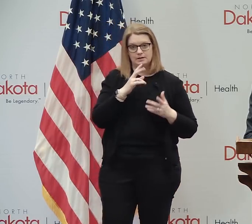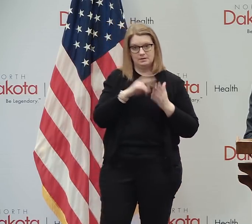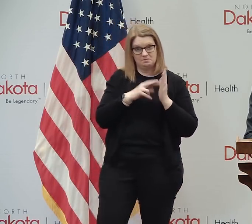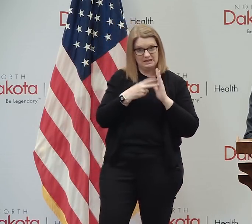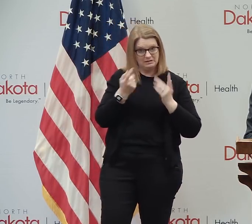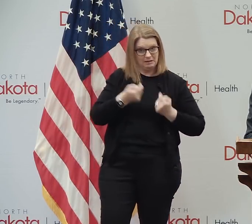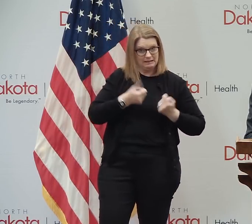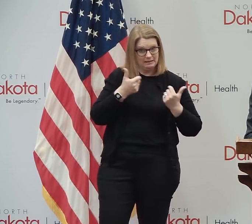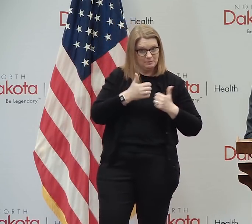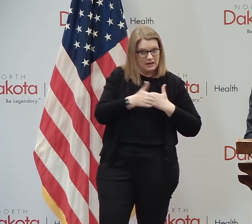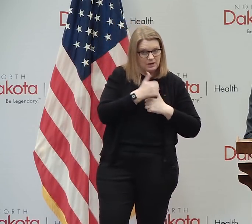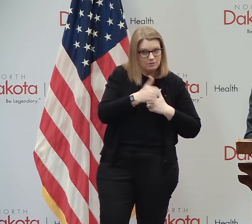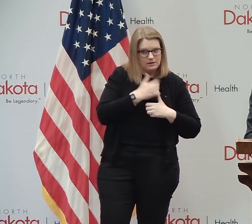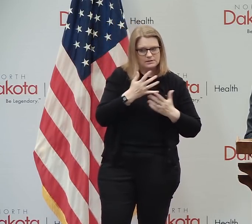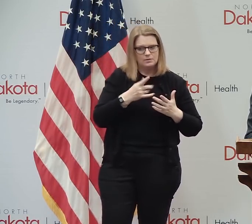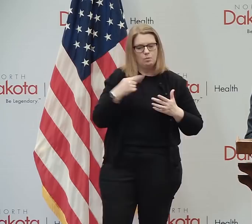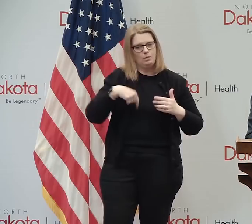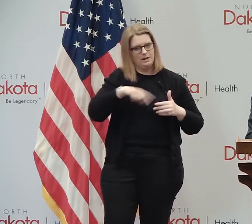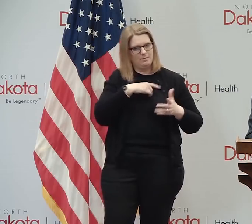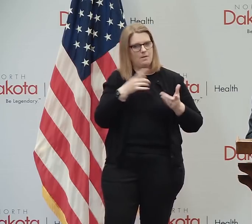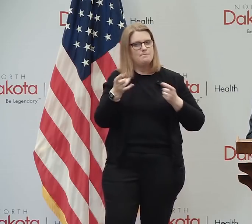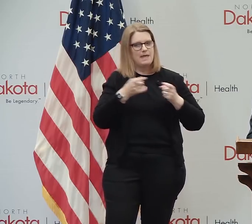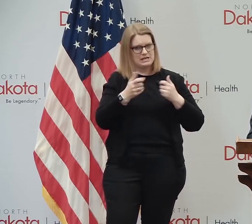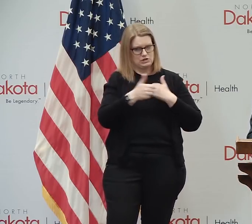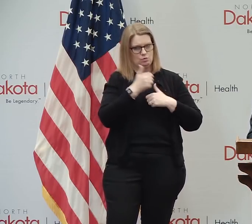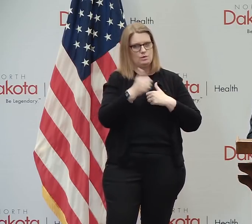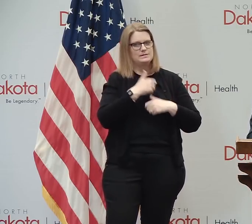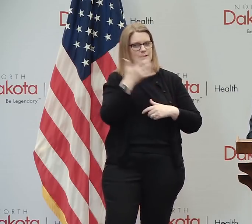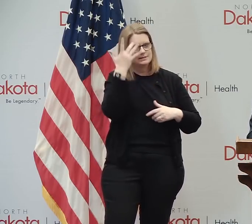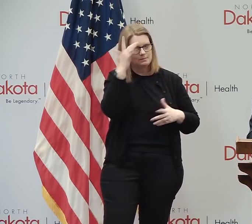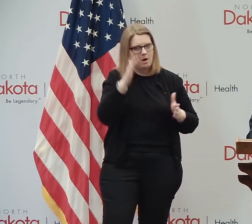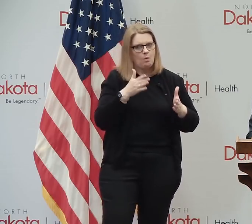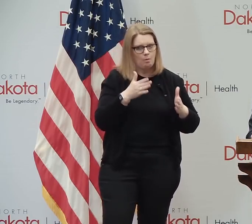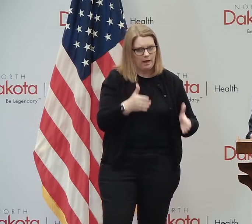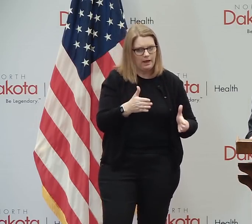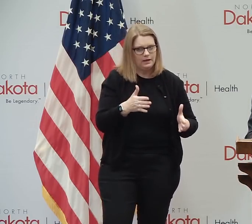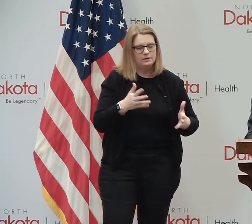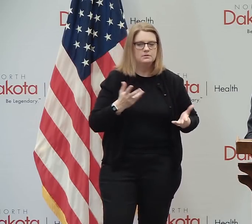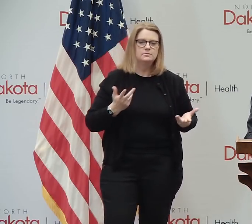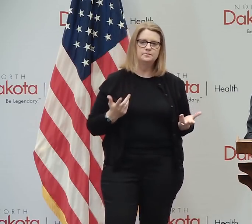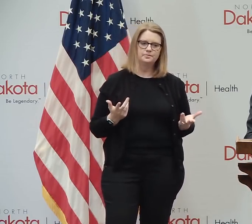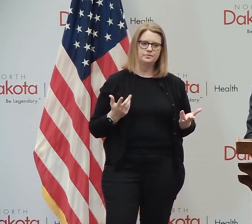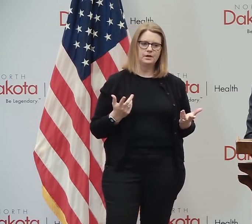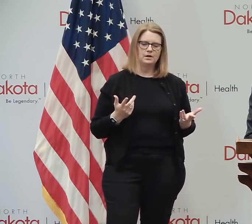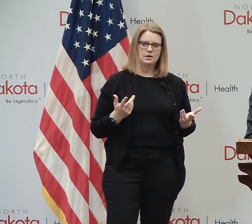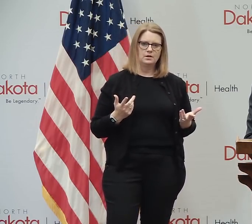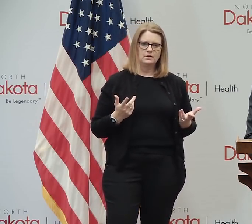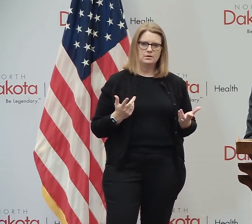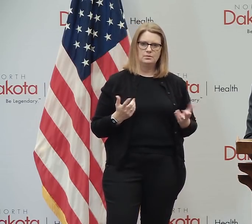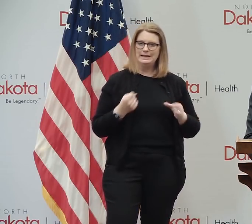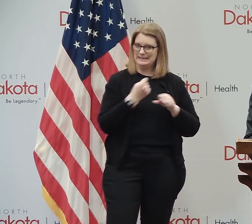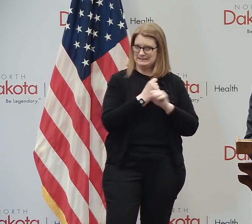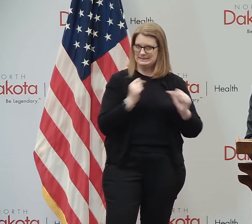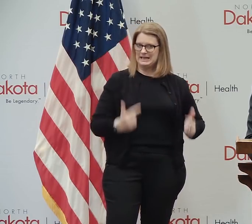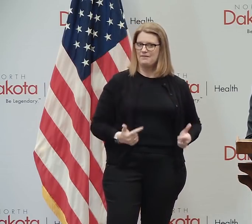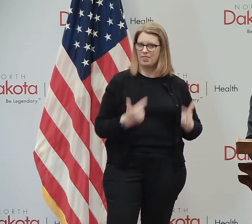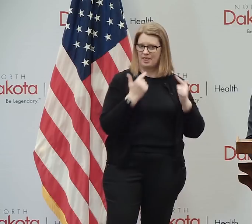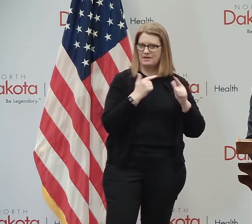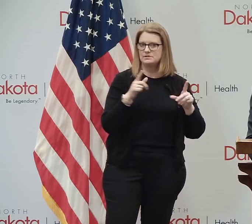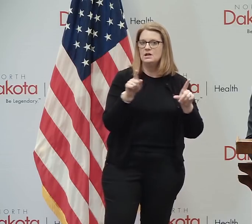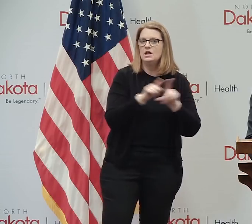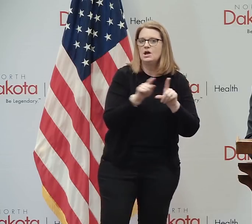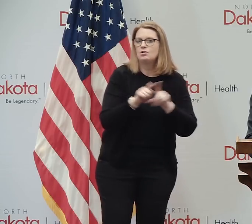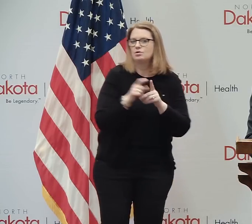We're about managing risk and managing risk in a smart way, where we can both we can save lives and